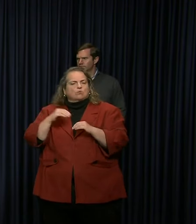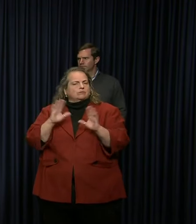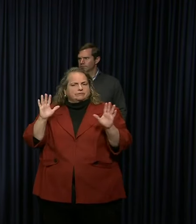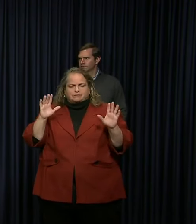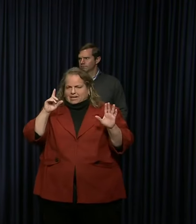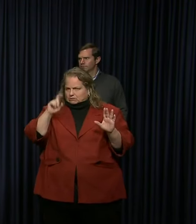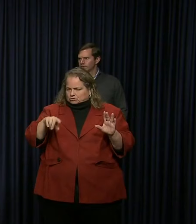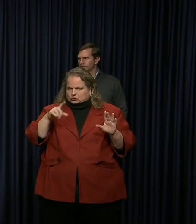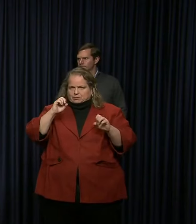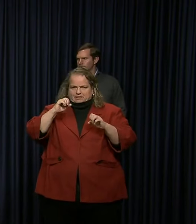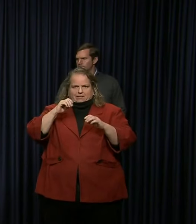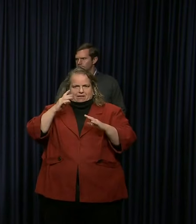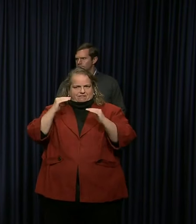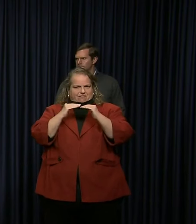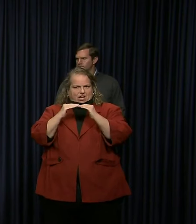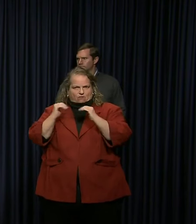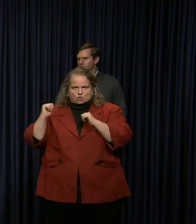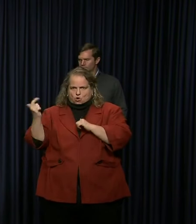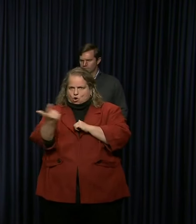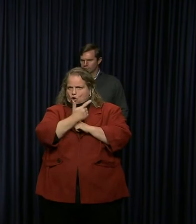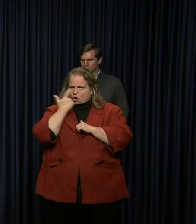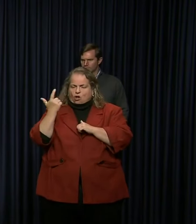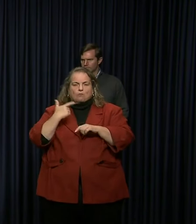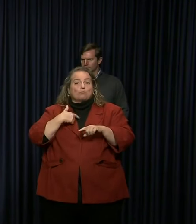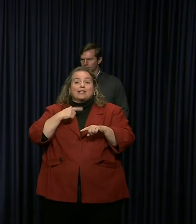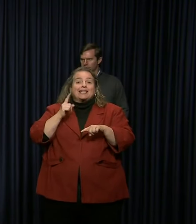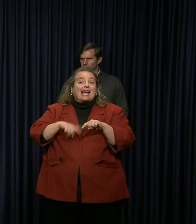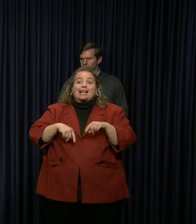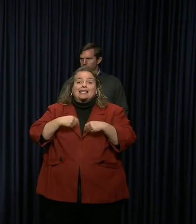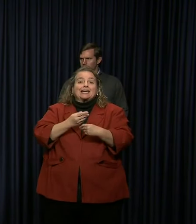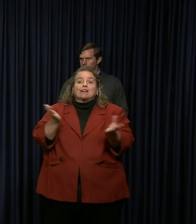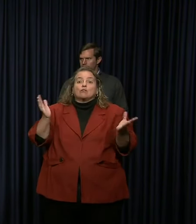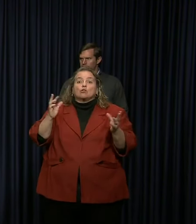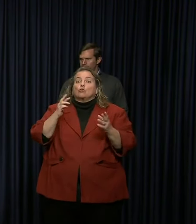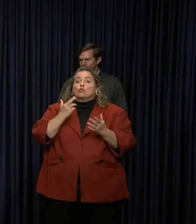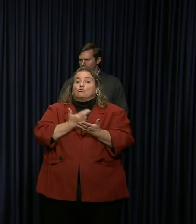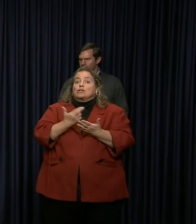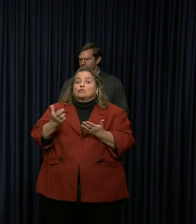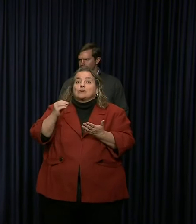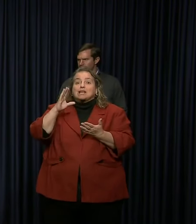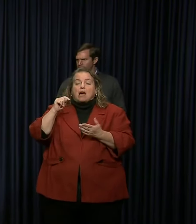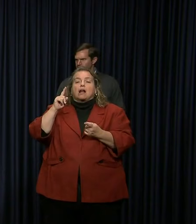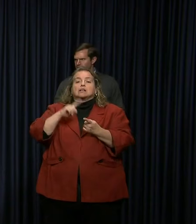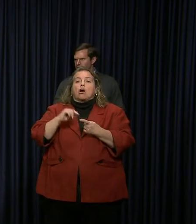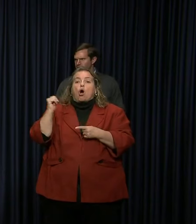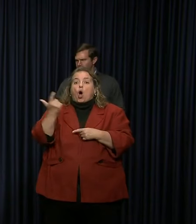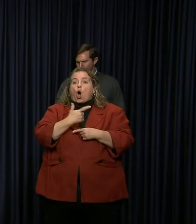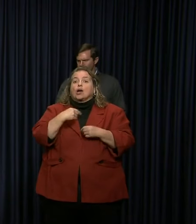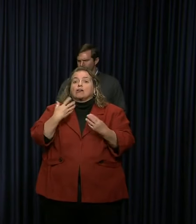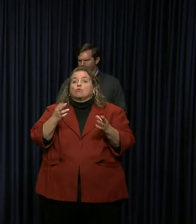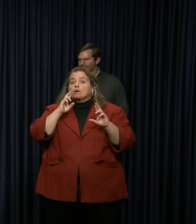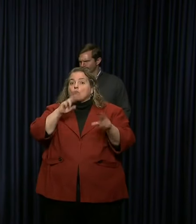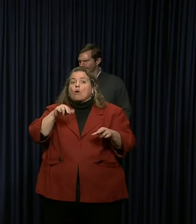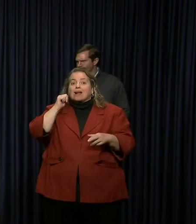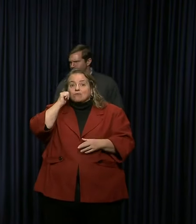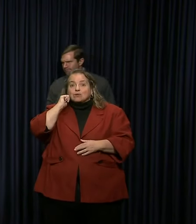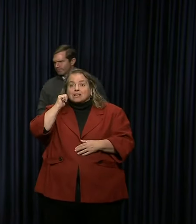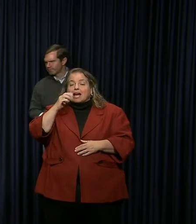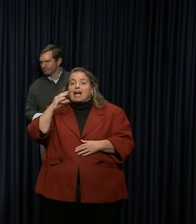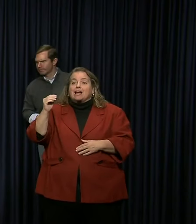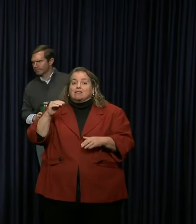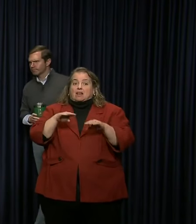most needed. But we can't give the resources out unless everybody reports every day. And the level of detail is really quite